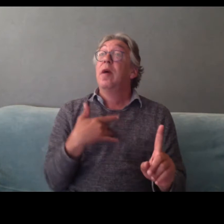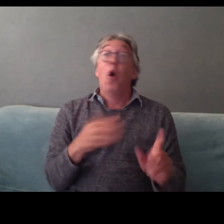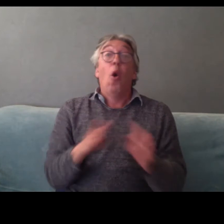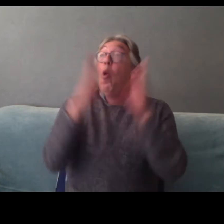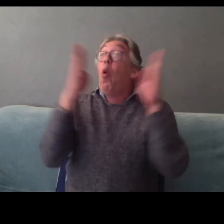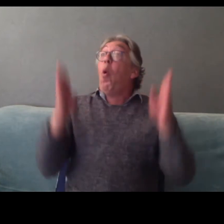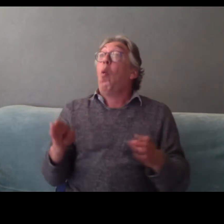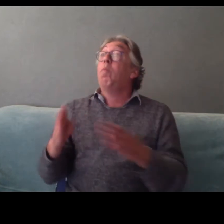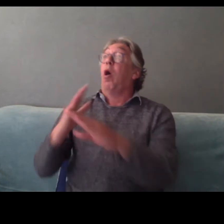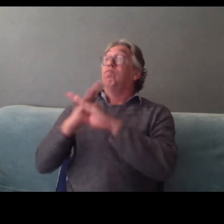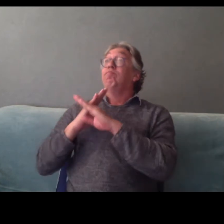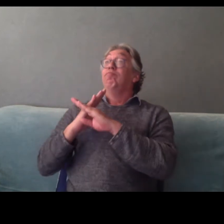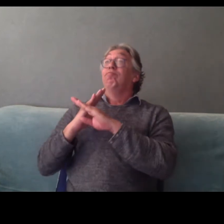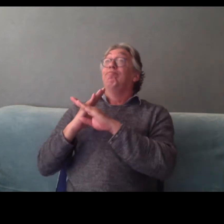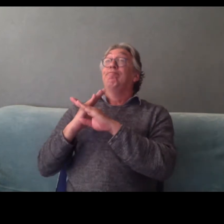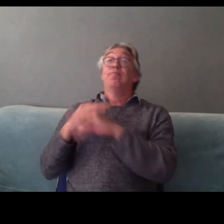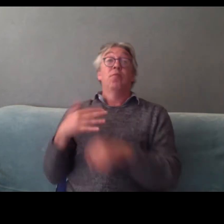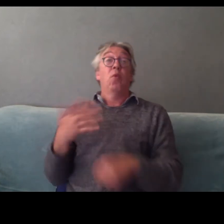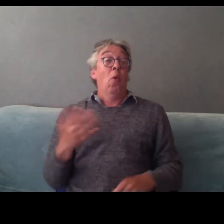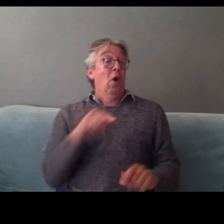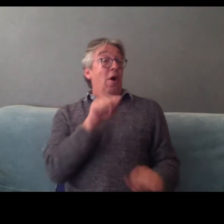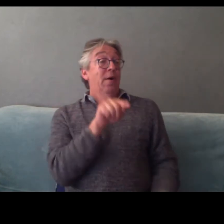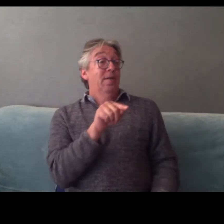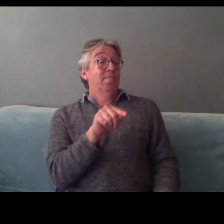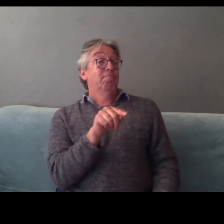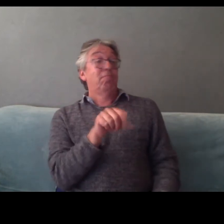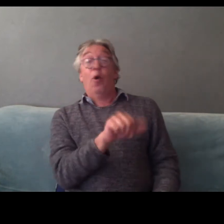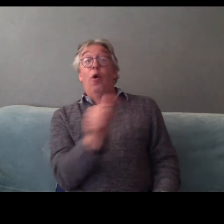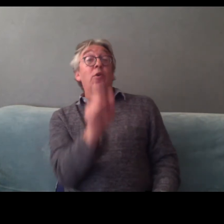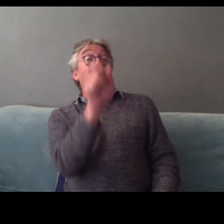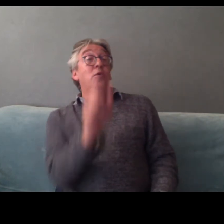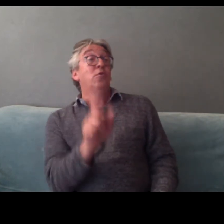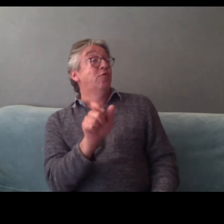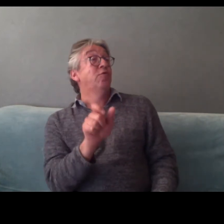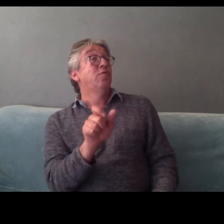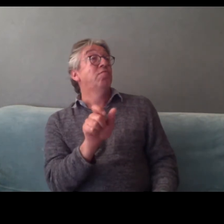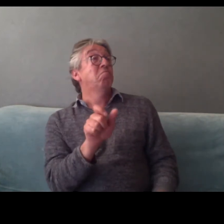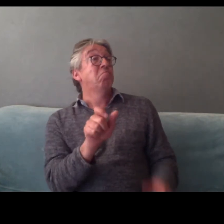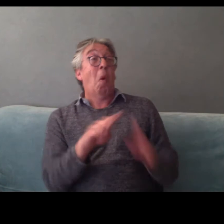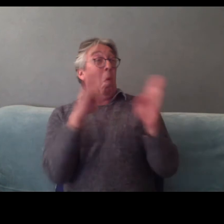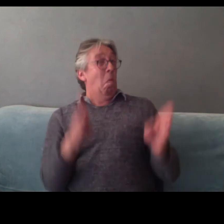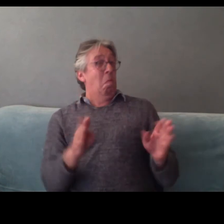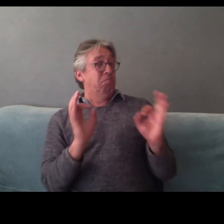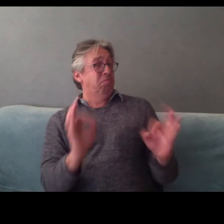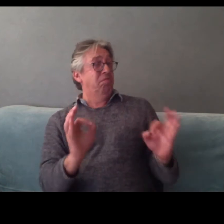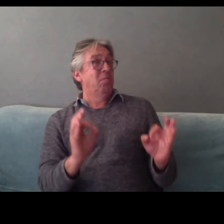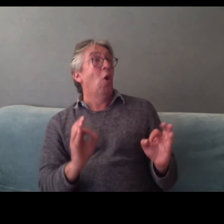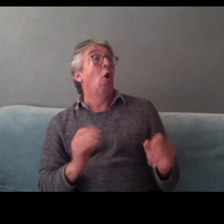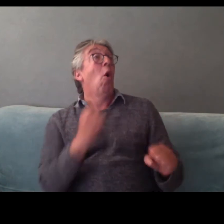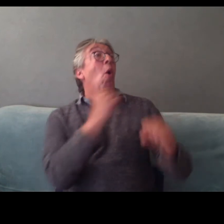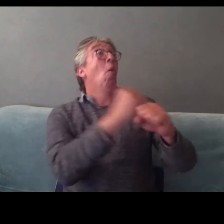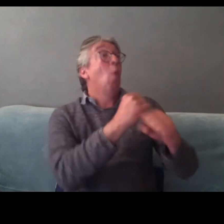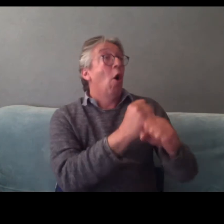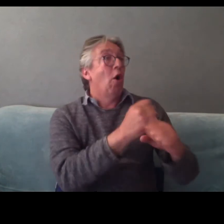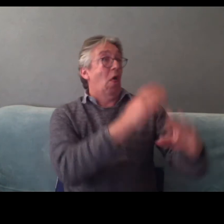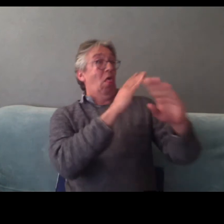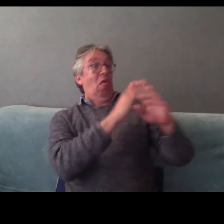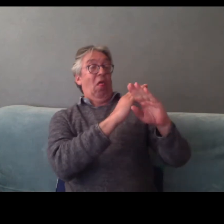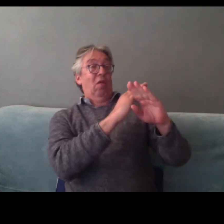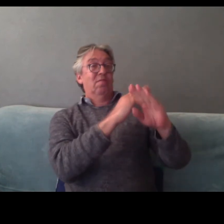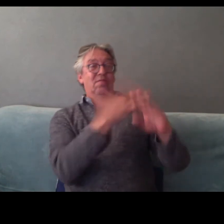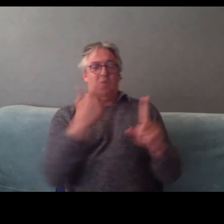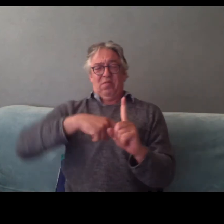fixed scale which applies to them wholly as a person. The third method that we're very familiar with is the idea of